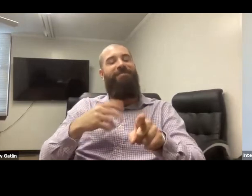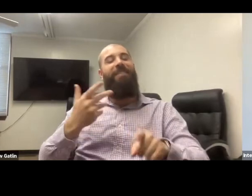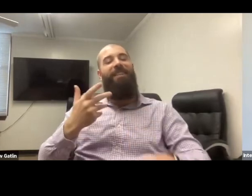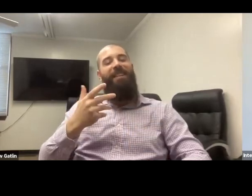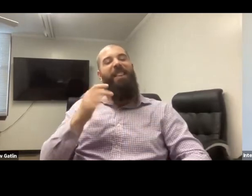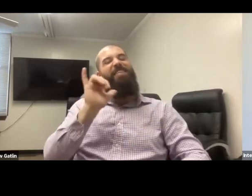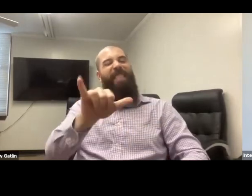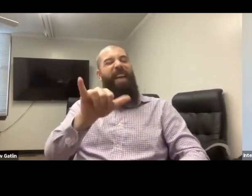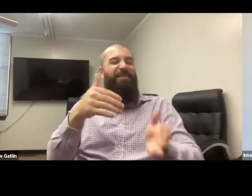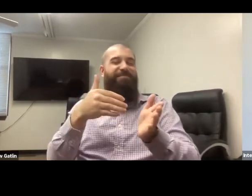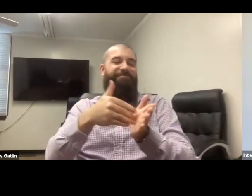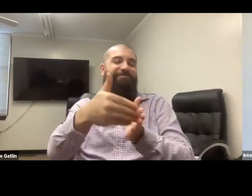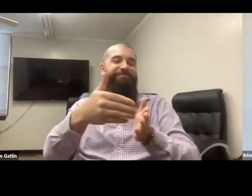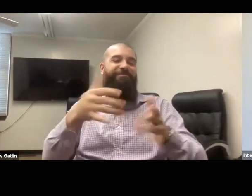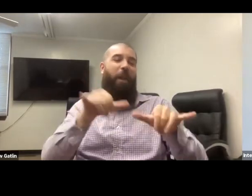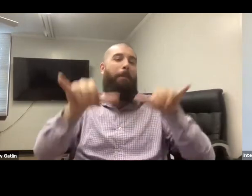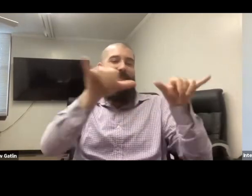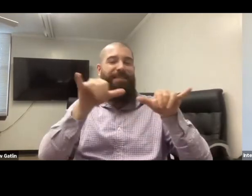And I said, yeah,